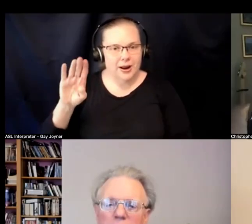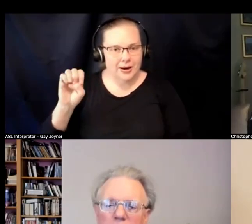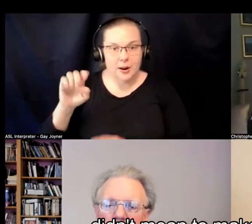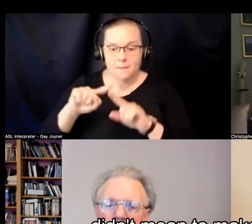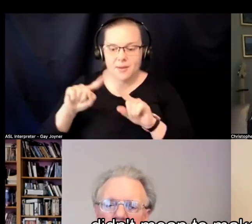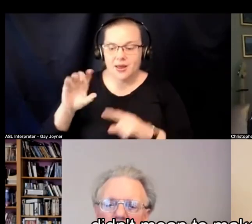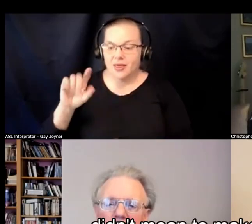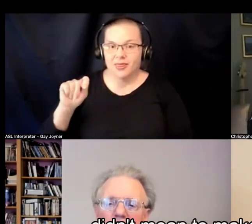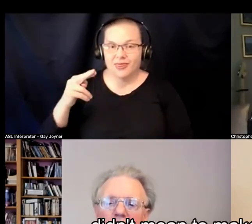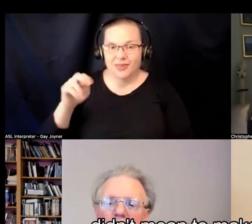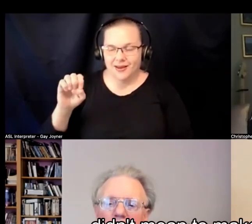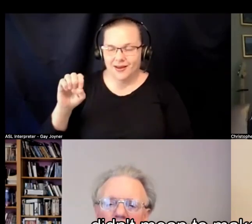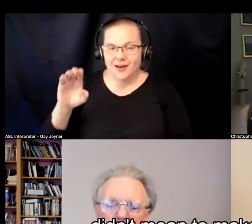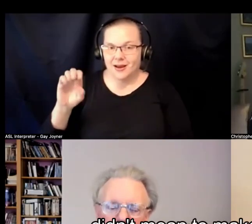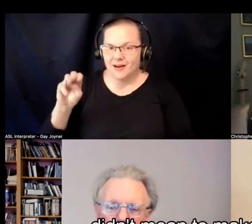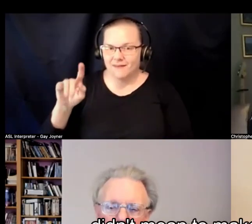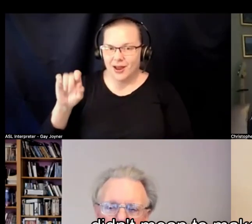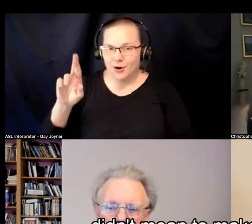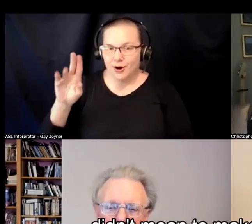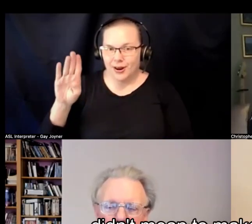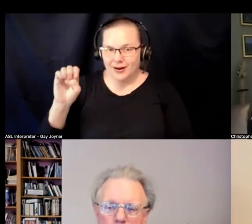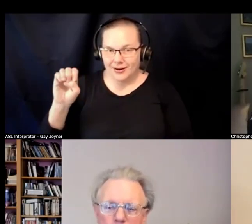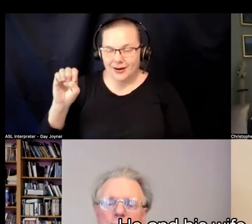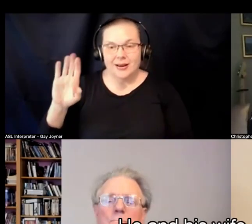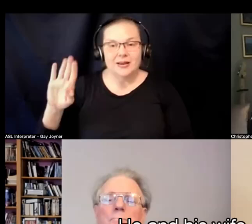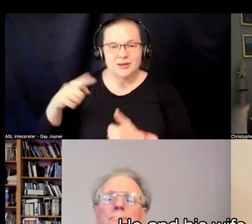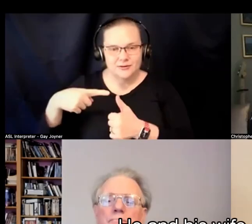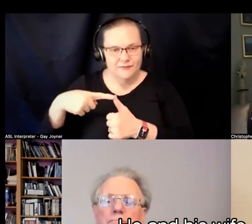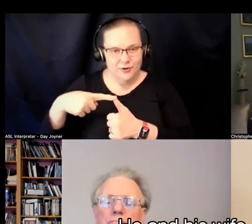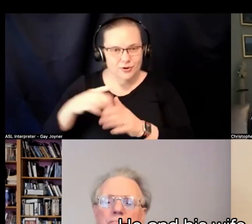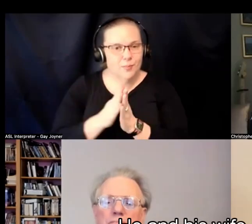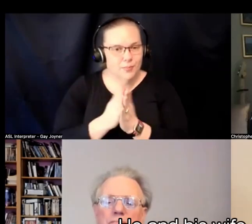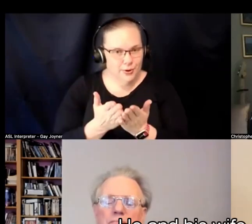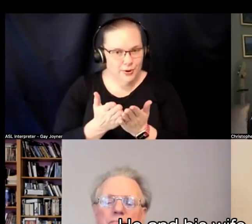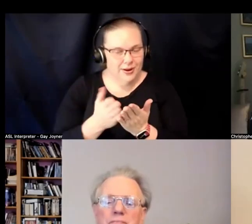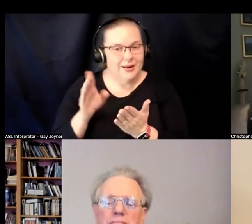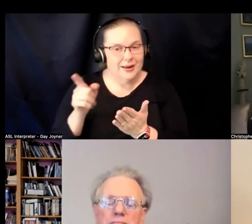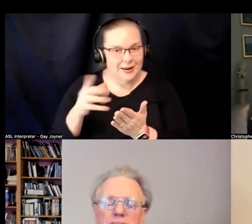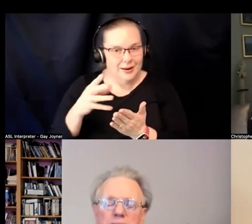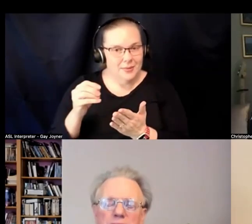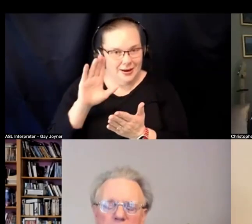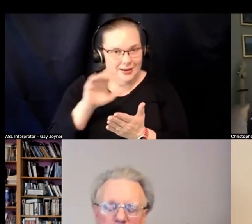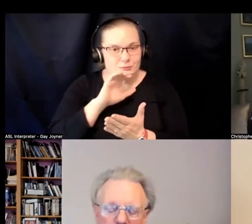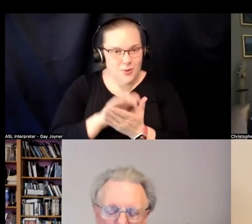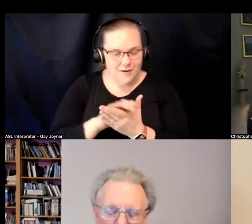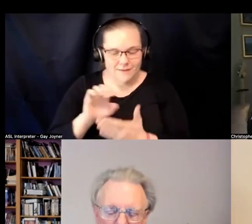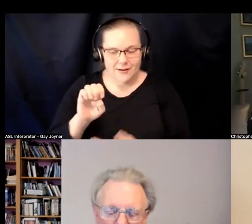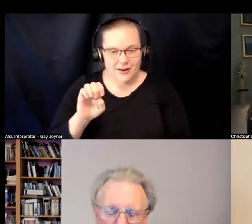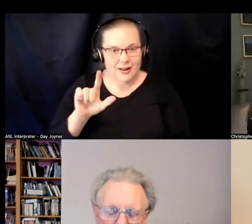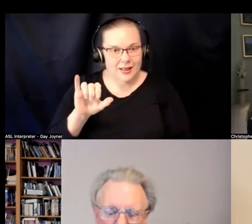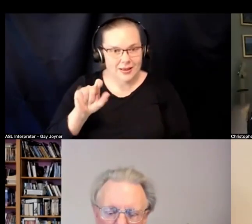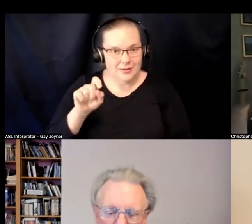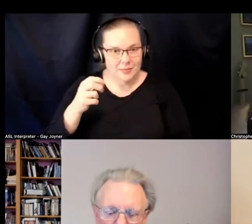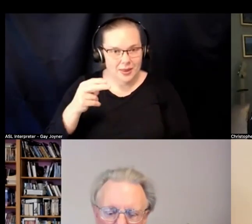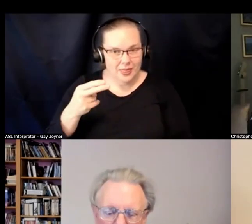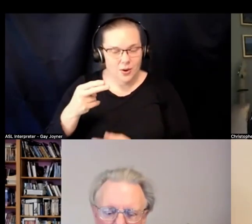Confederate, sorry, didn't mean to make two of them, is his first book. He and his wife Elizabeth live in Watertown and Chatham, Massachusetts. I'm